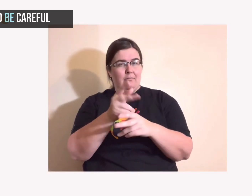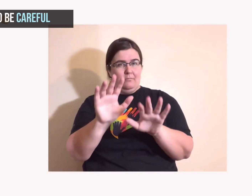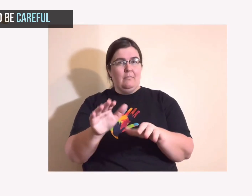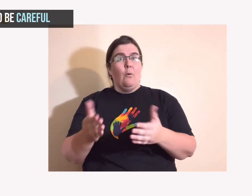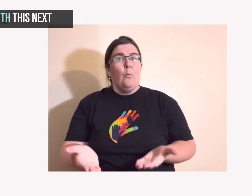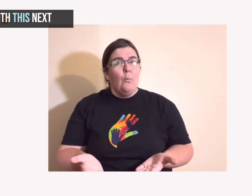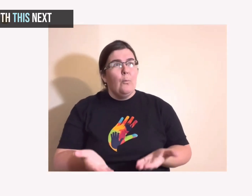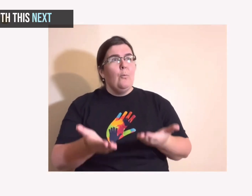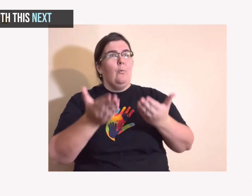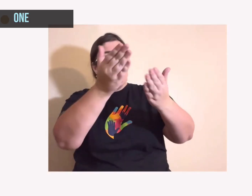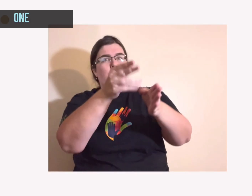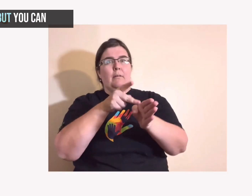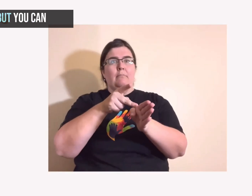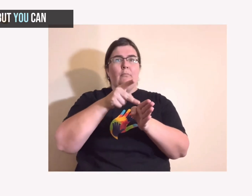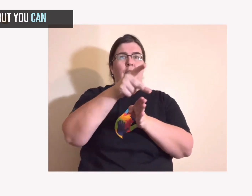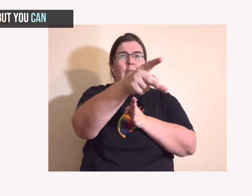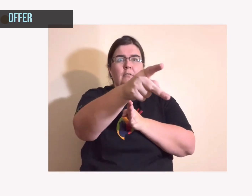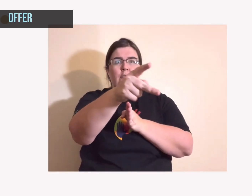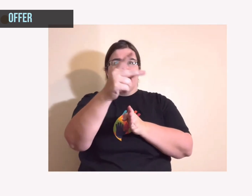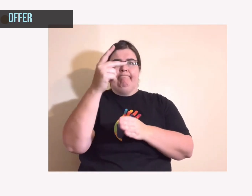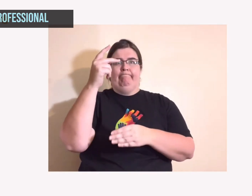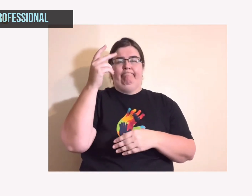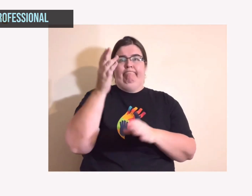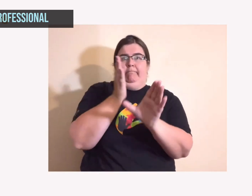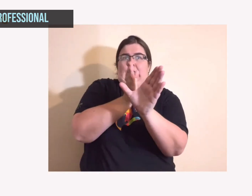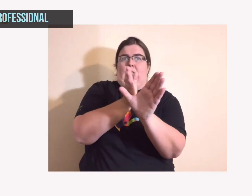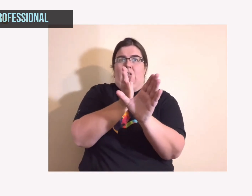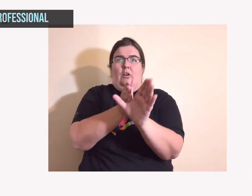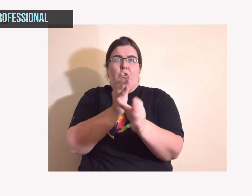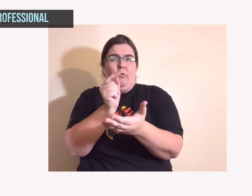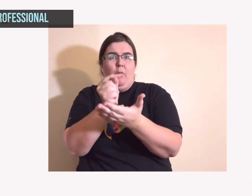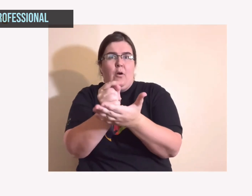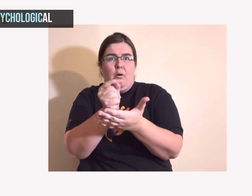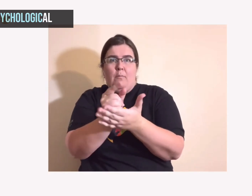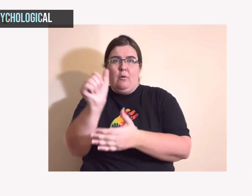So be careful with this next one, but you can offer professional